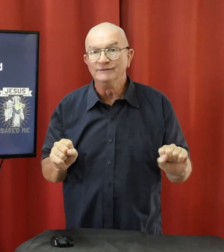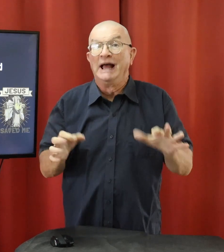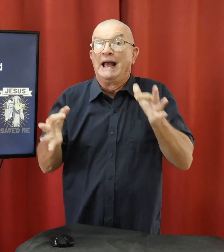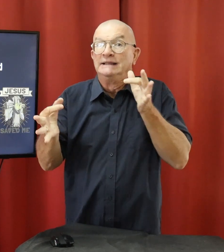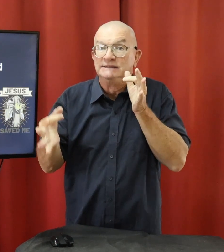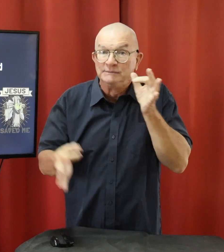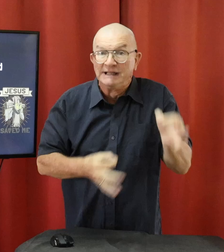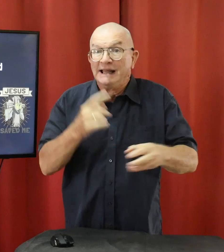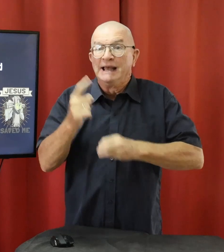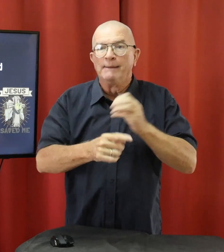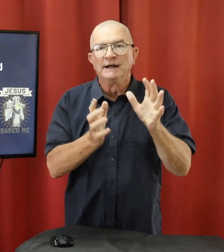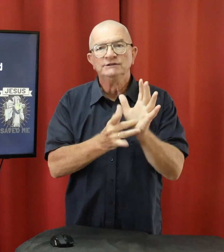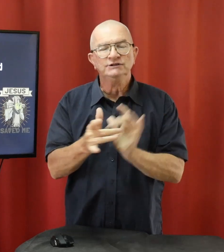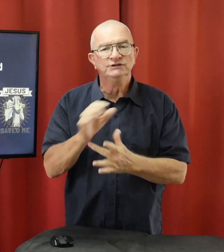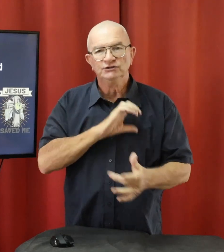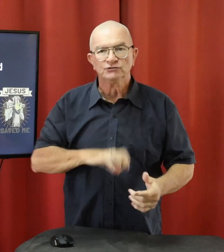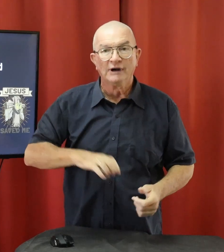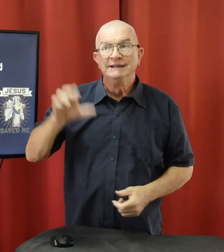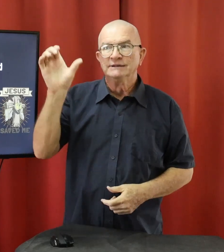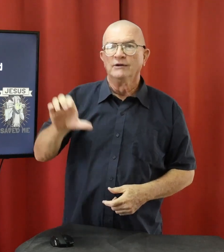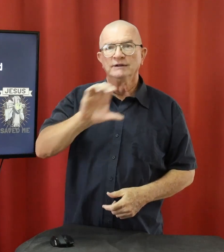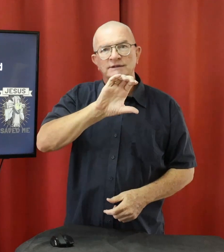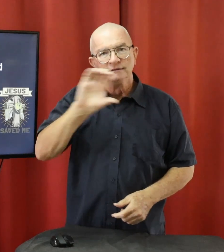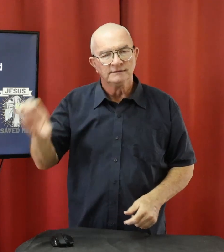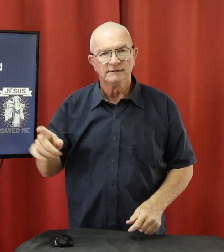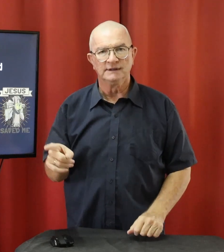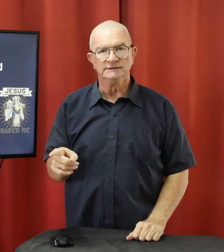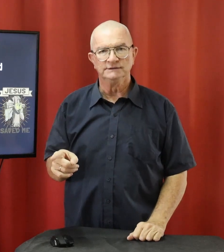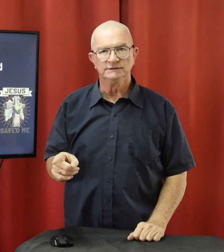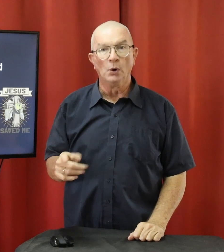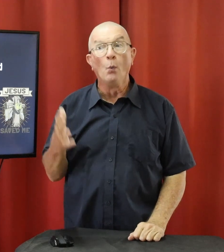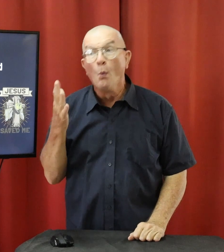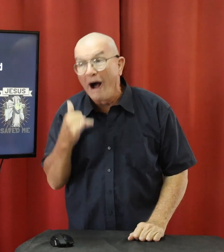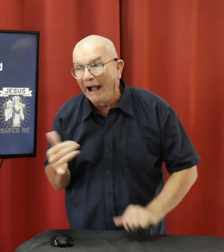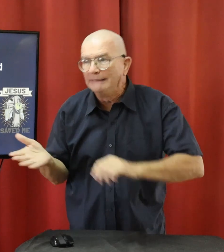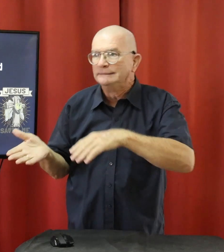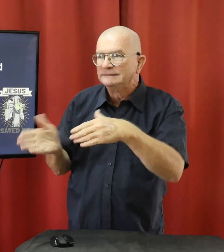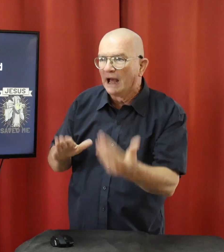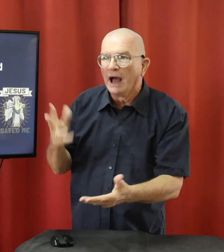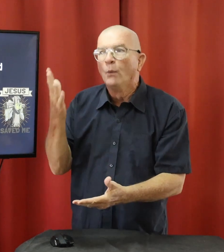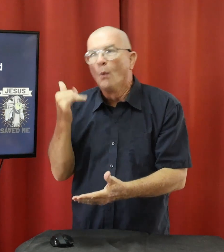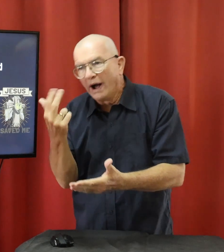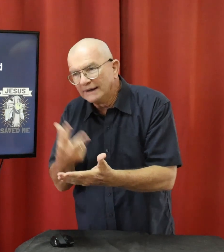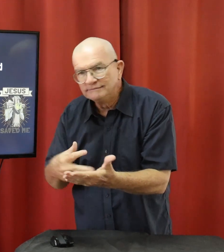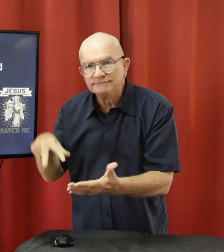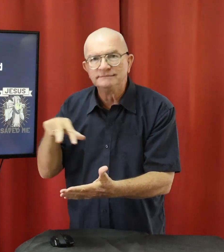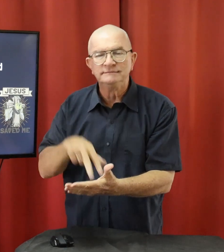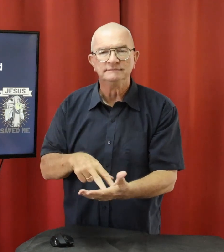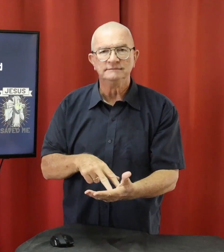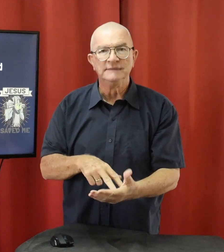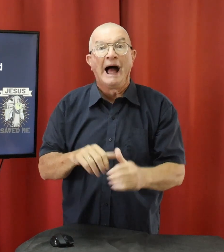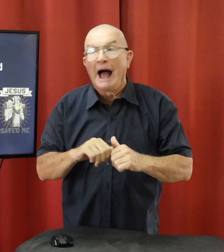And show that God saves people through Jesus Christ dying on the cross. Why did He die? Why